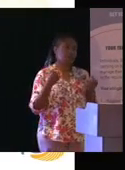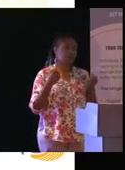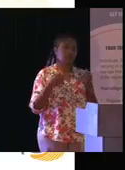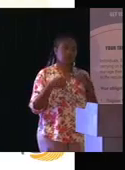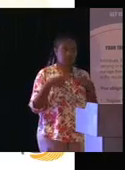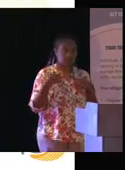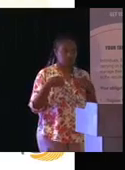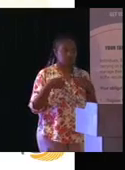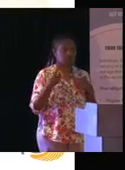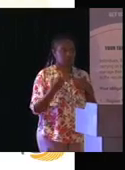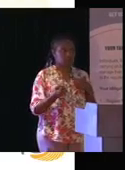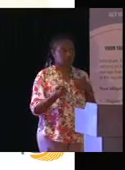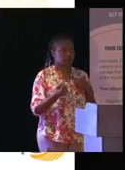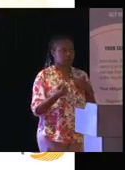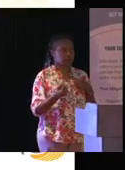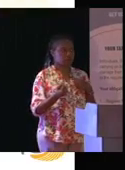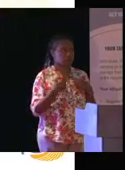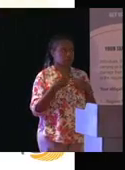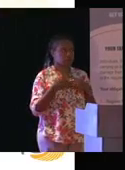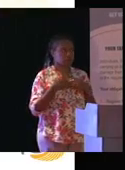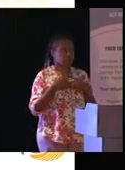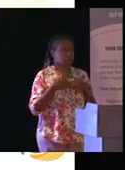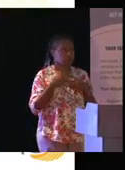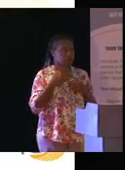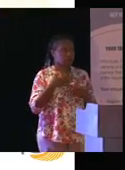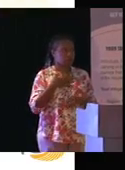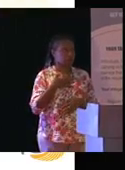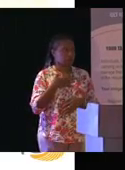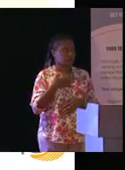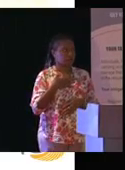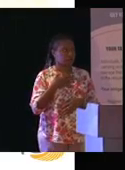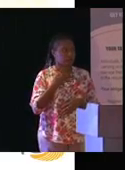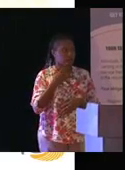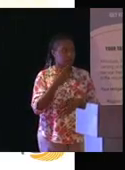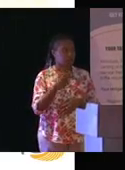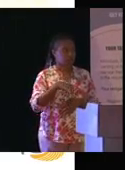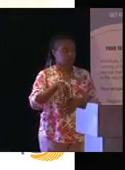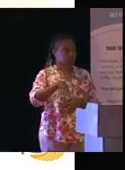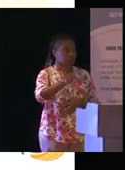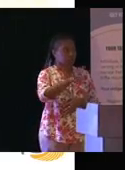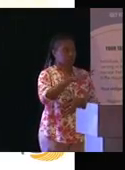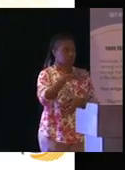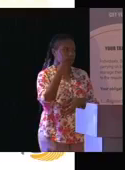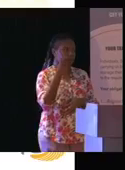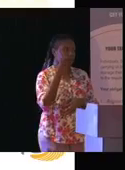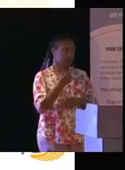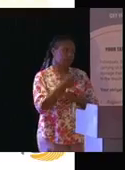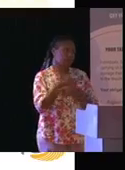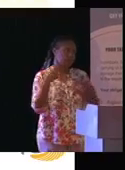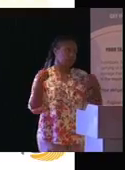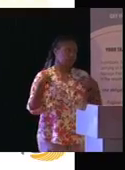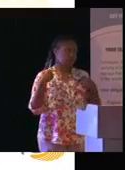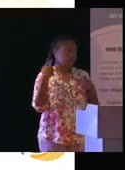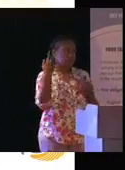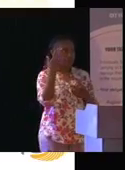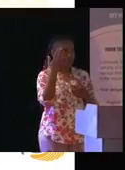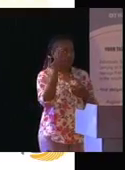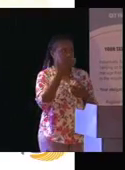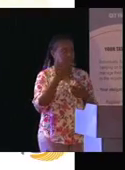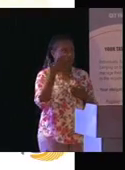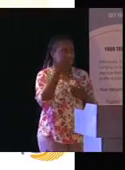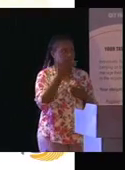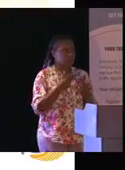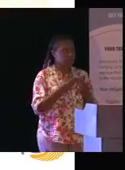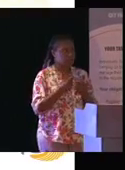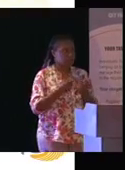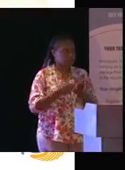I would like to make known to everyone of the issues that we are faced with, especially with the payments that